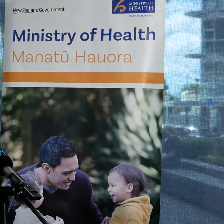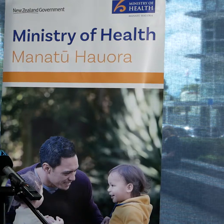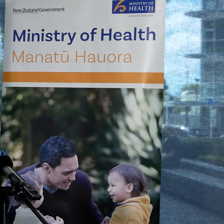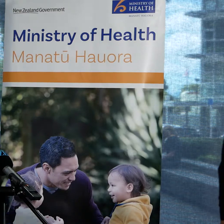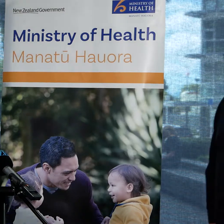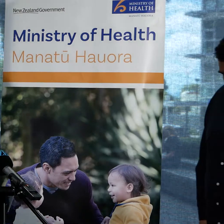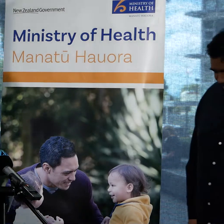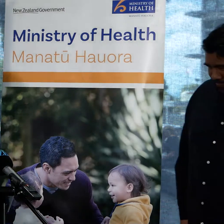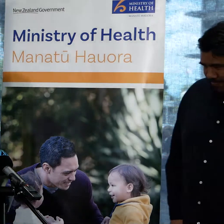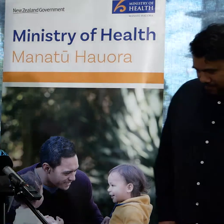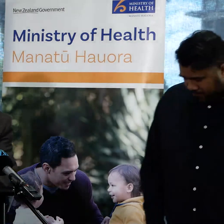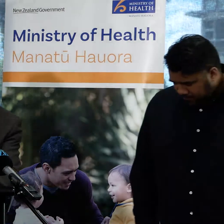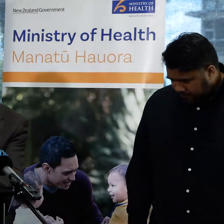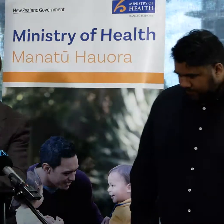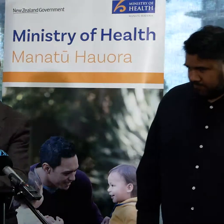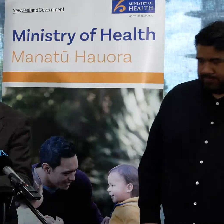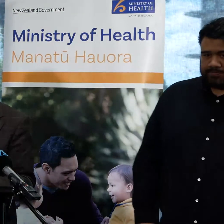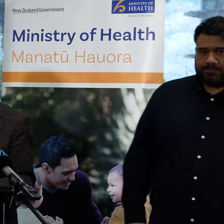Thanks.